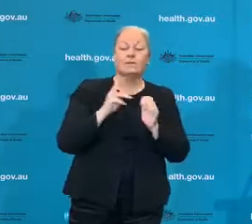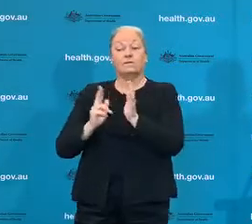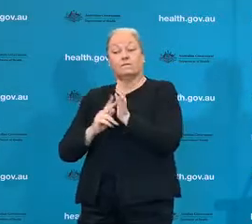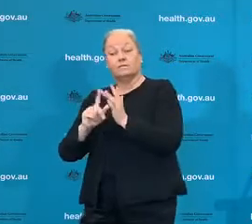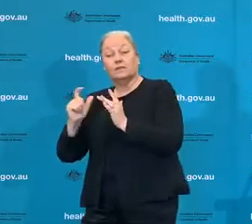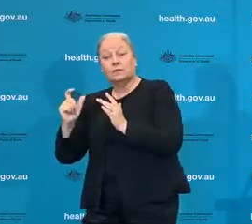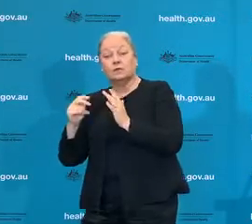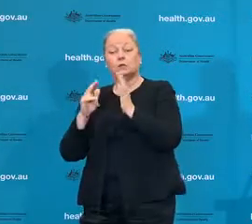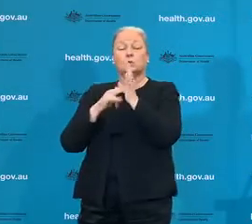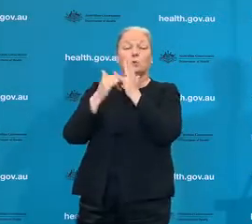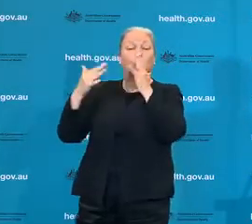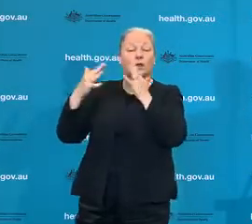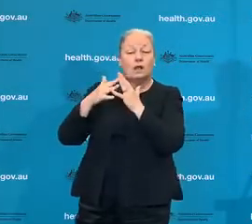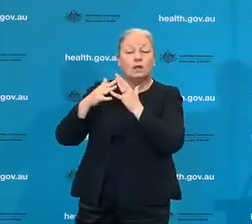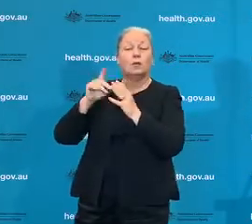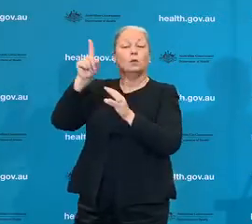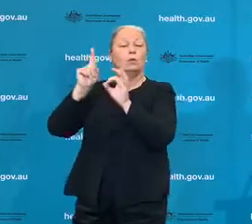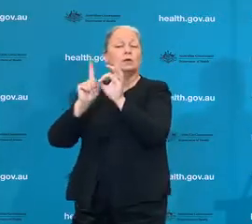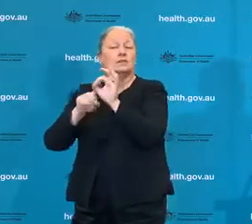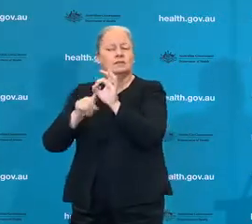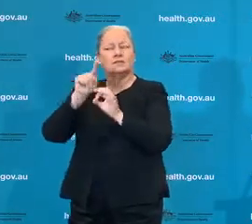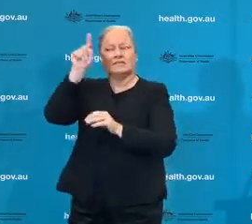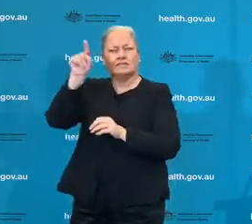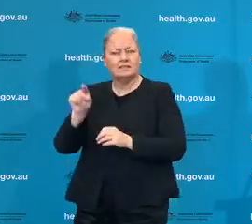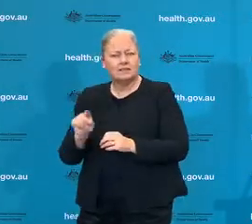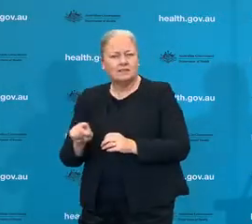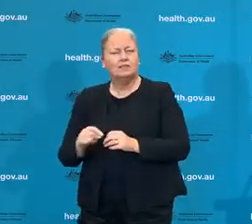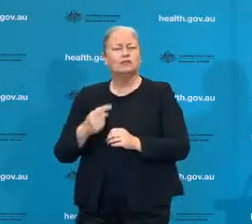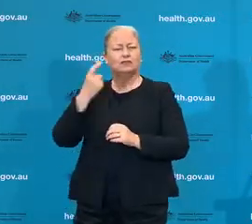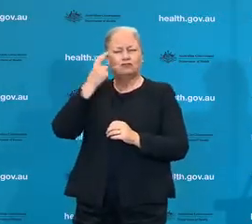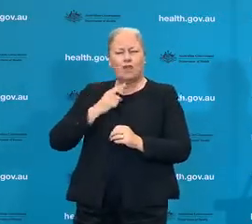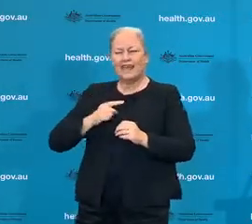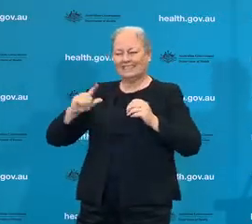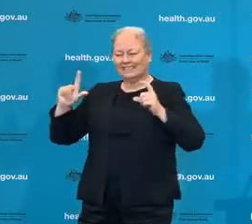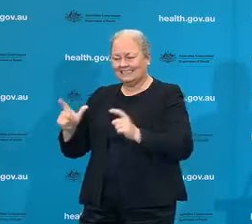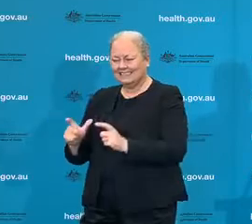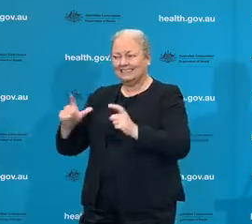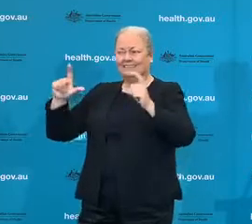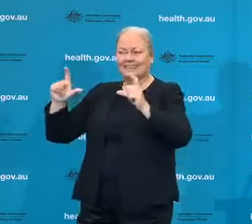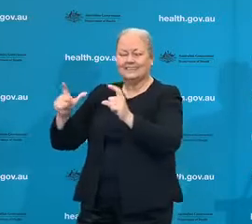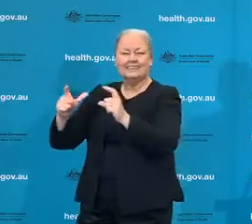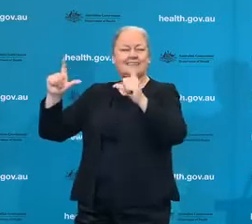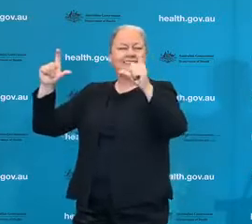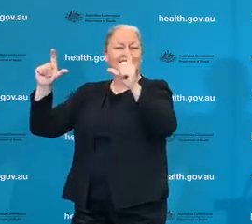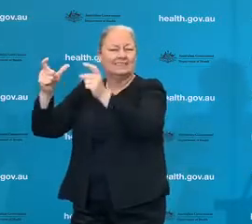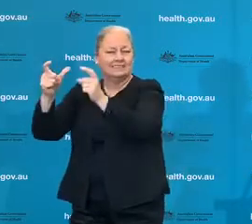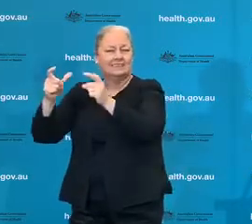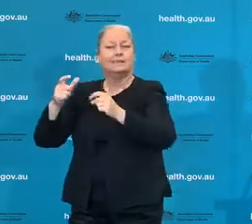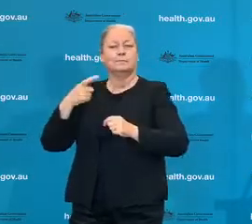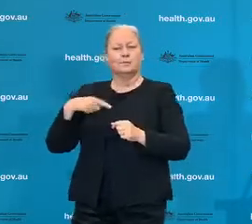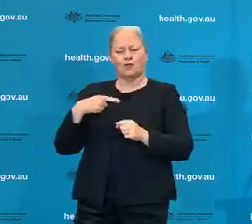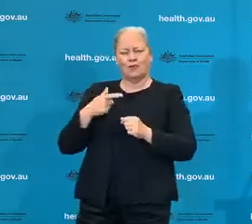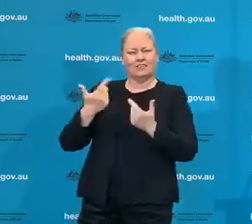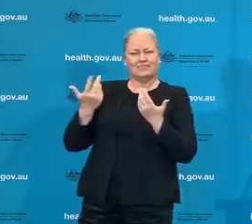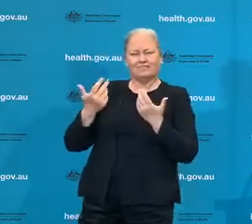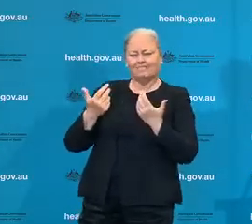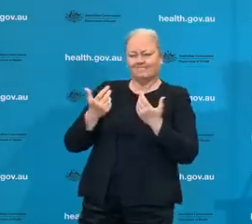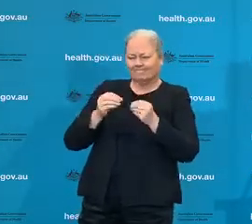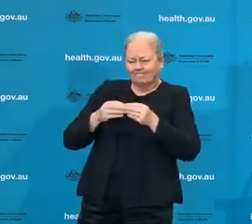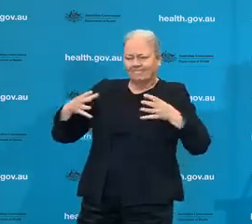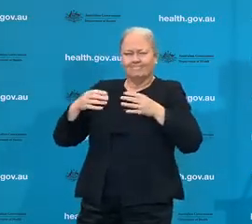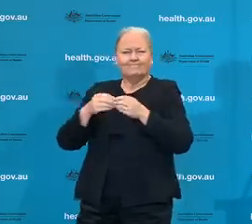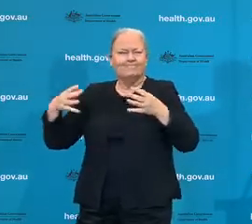and Queensland as they all attempt to control their virus in epidemics that are very unique in their